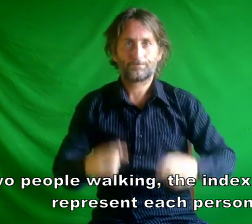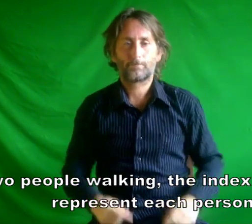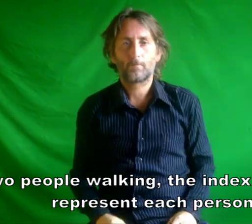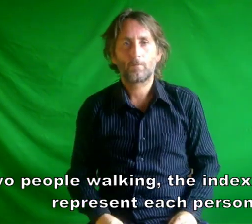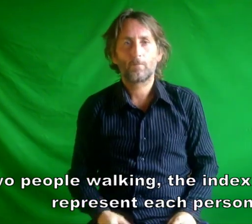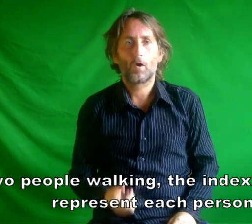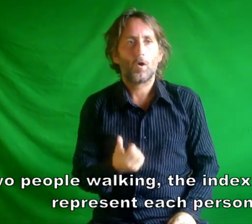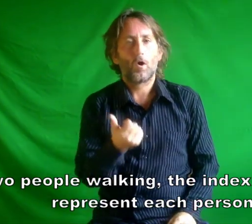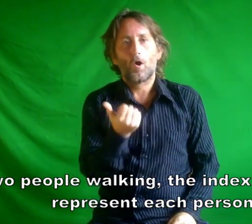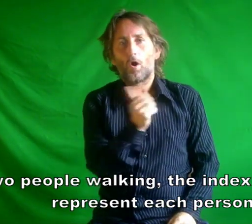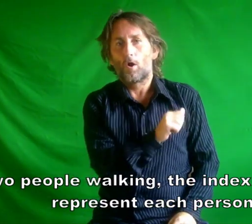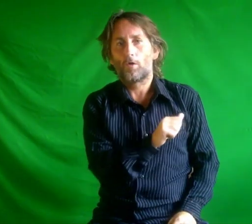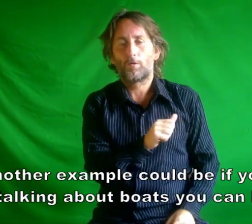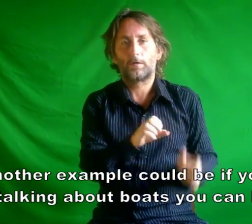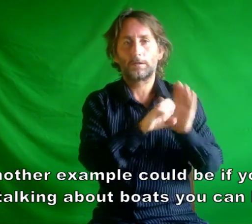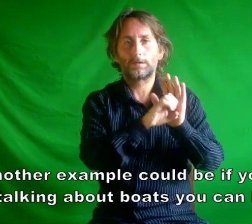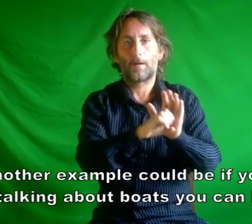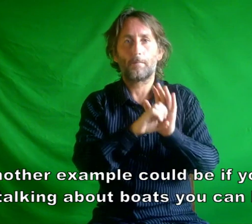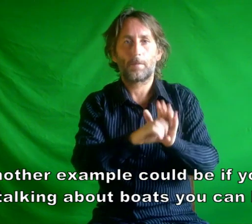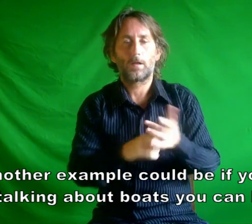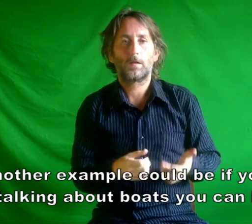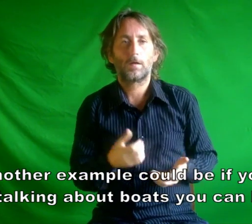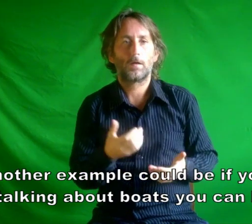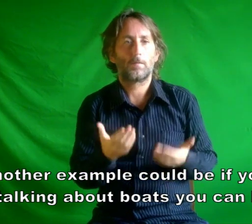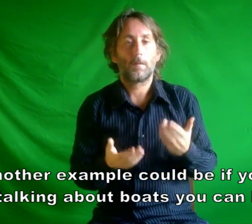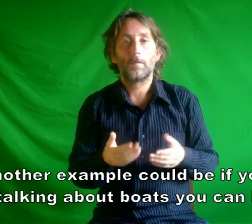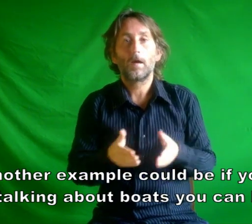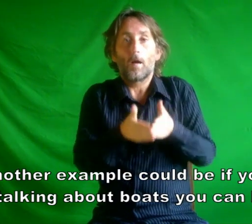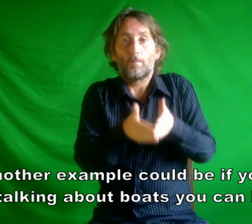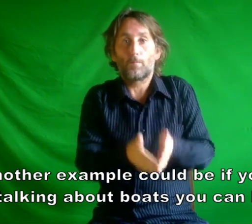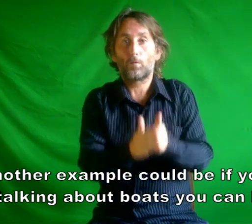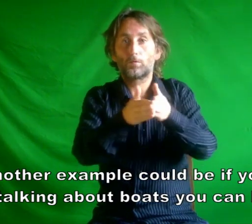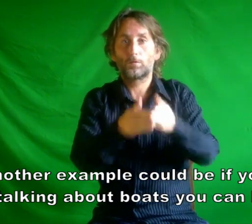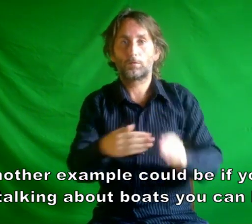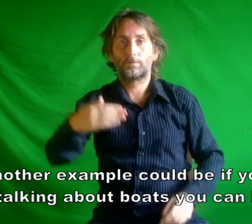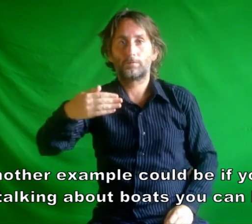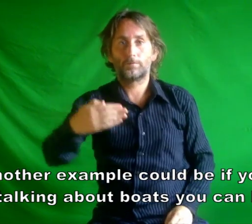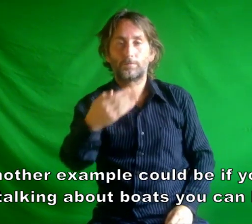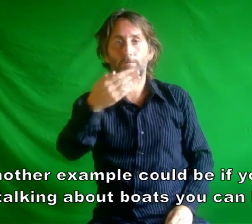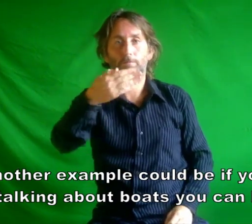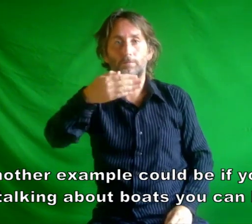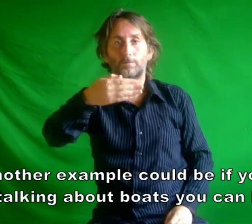Another example could be if you are talking about boats, you can have